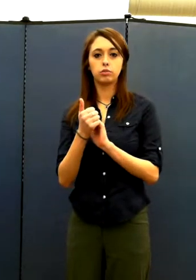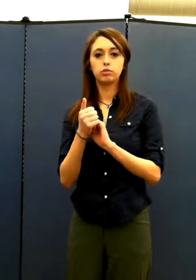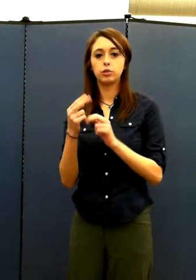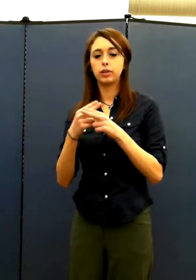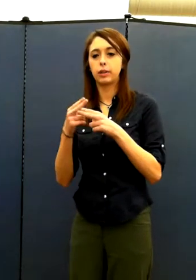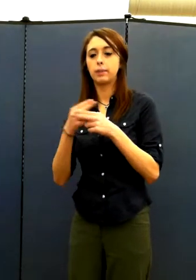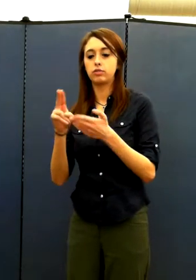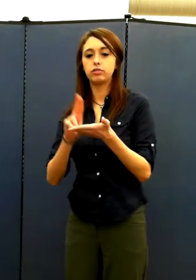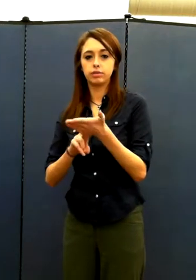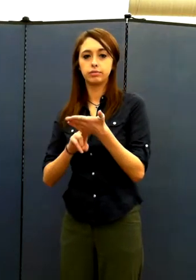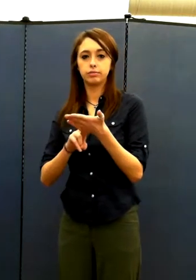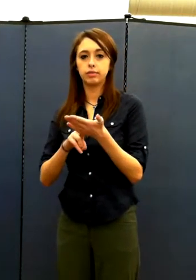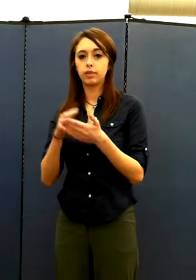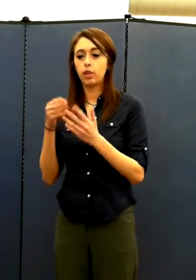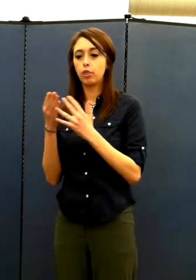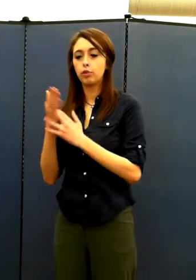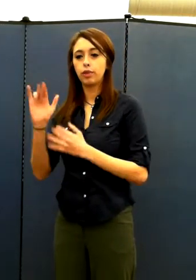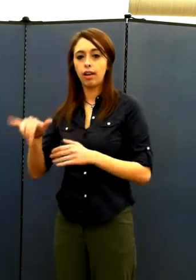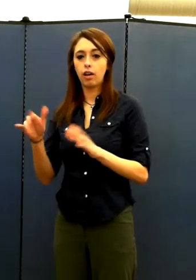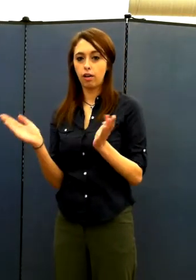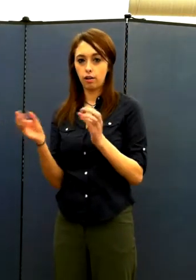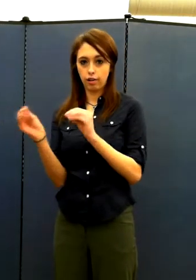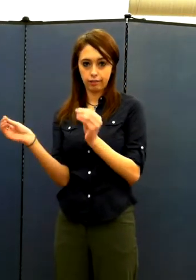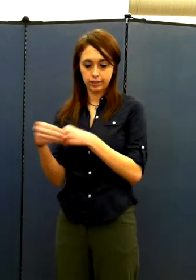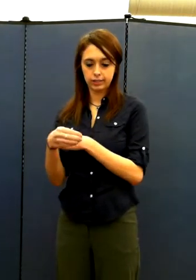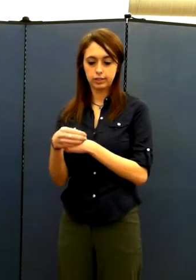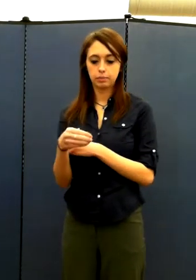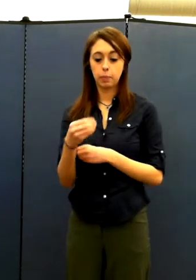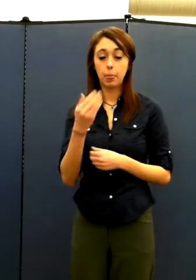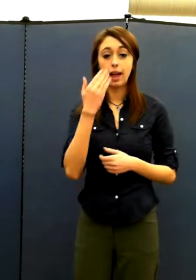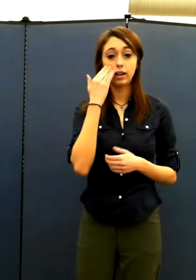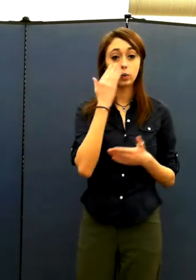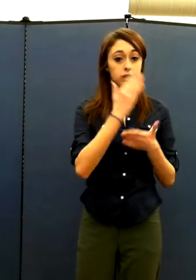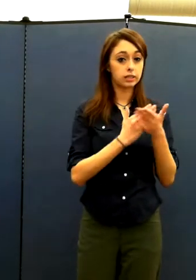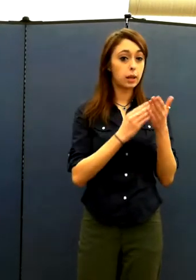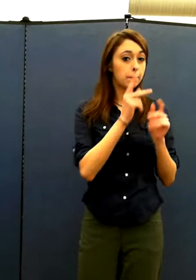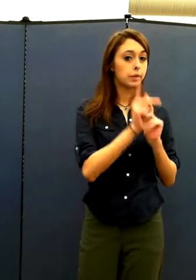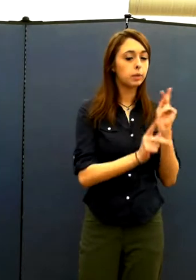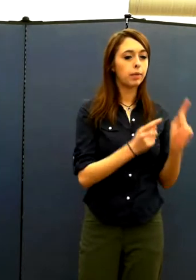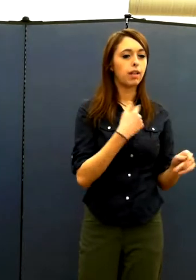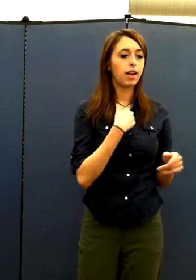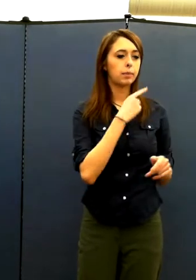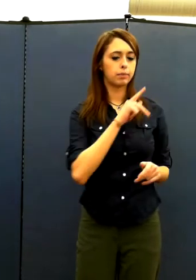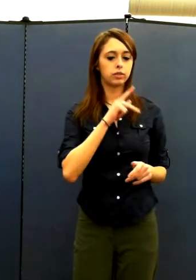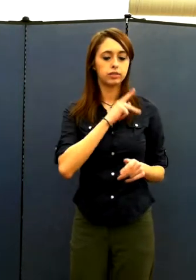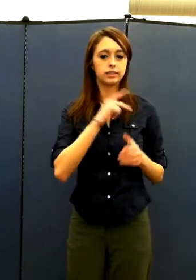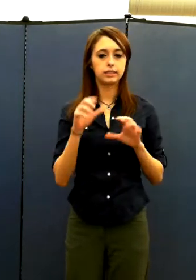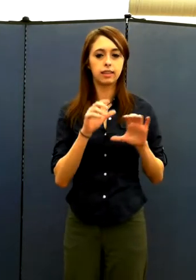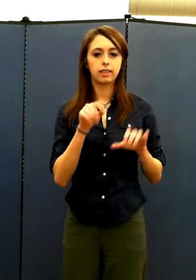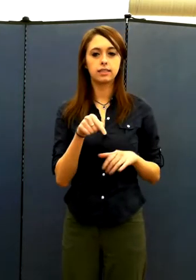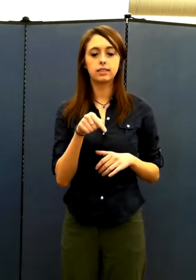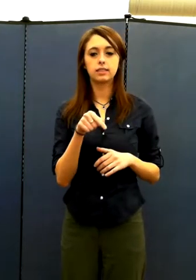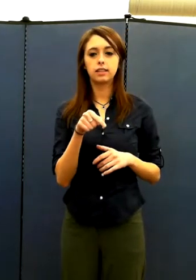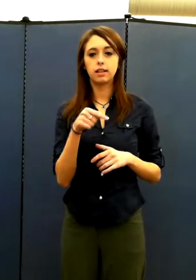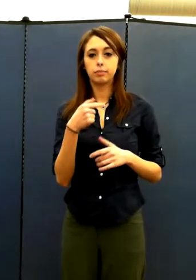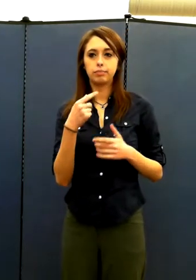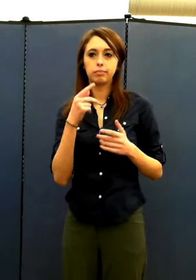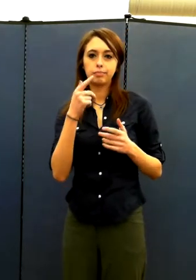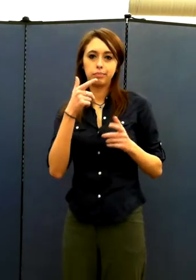registration, is through that office. Now, I know some people that I personally did this because I just get really anxious.